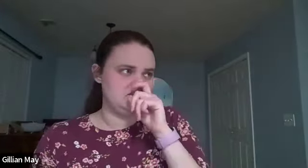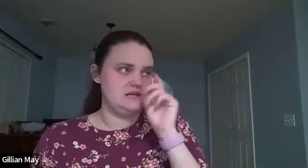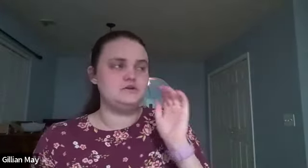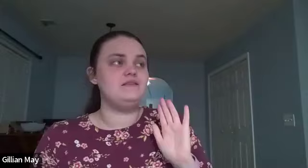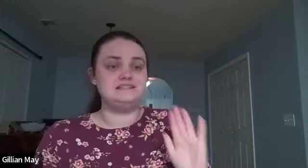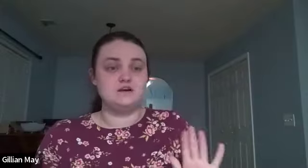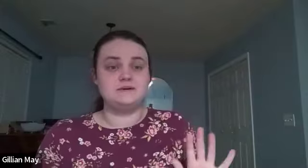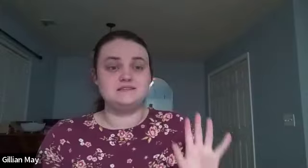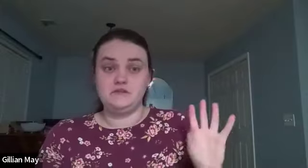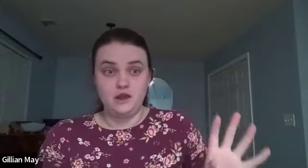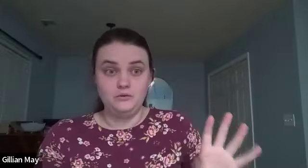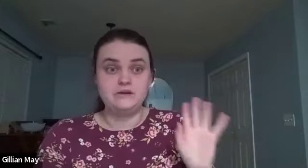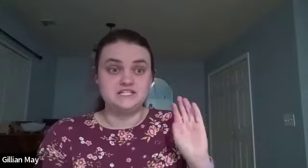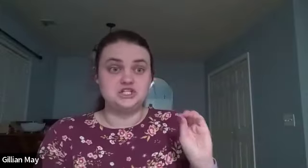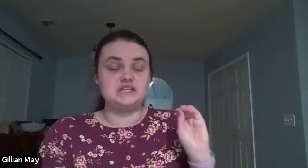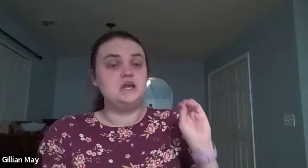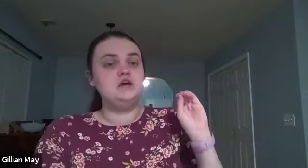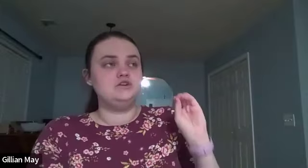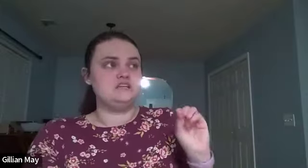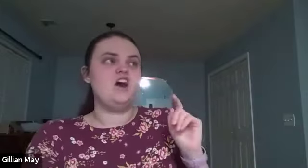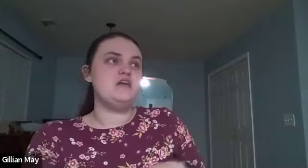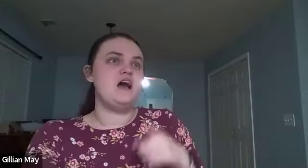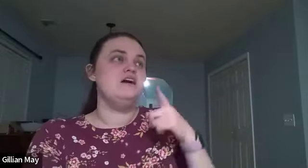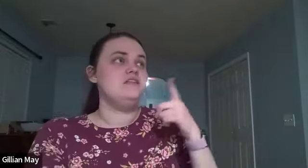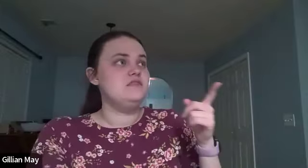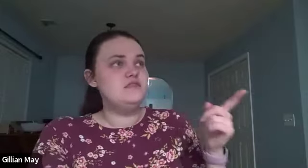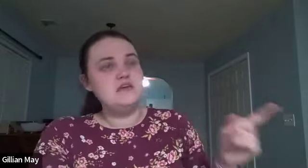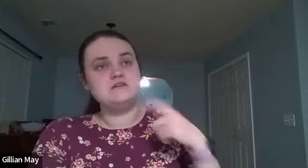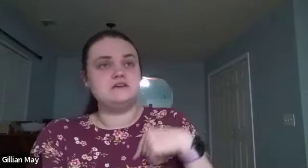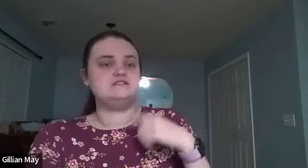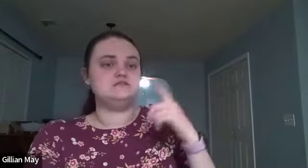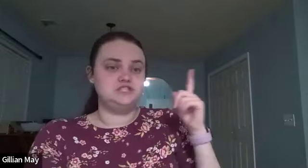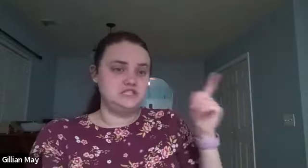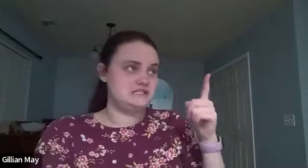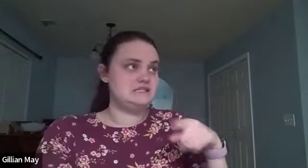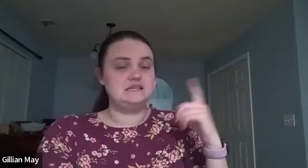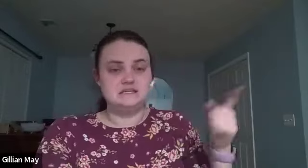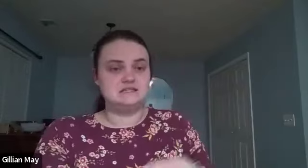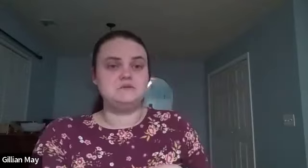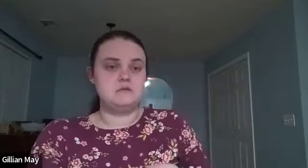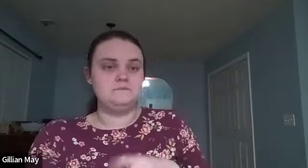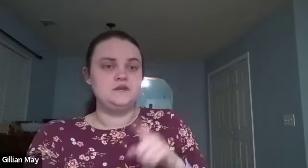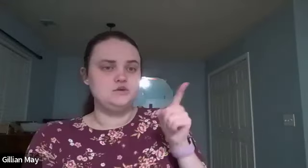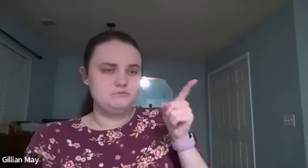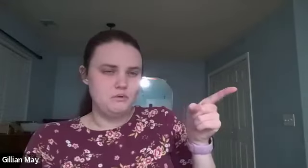and you're not like talking about something they own, but it's just like you're saying, oh yeah, they're this, or she is this, he is this, blah, blah, blah. You would point